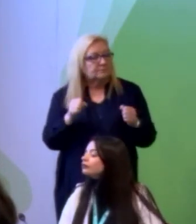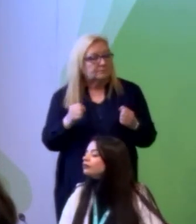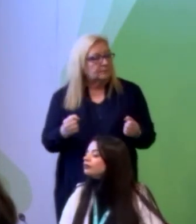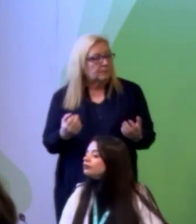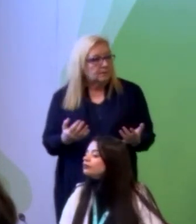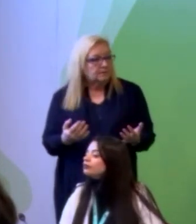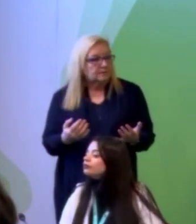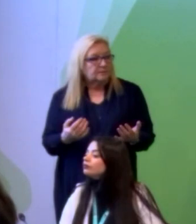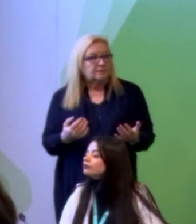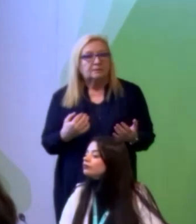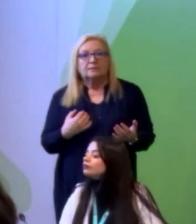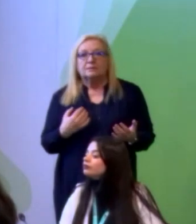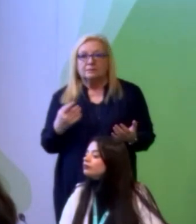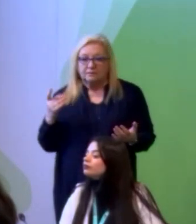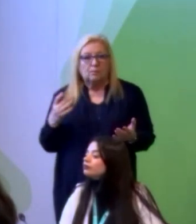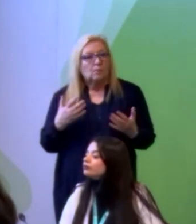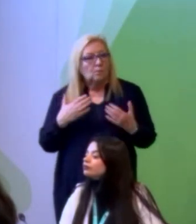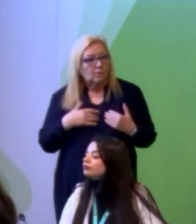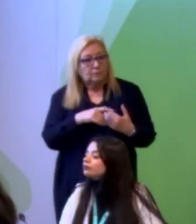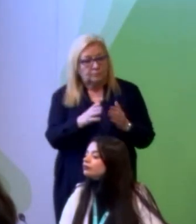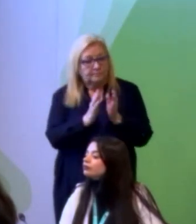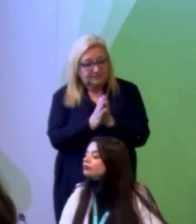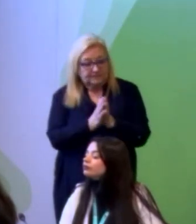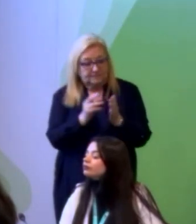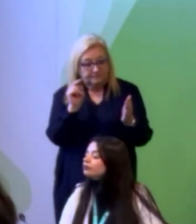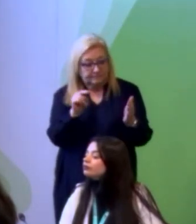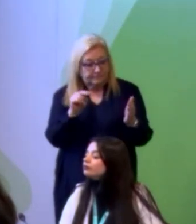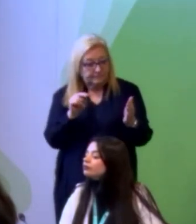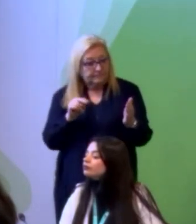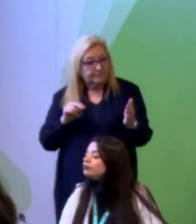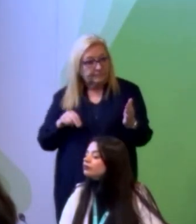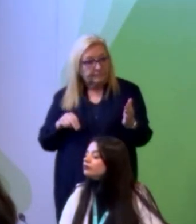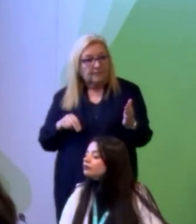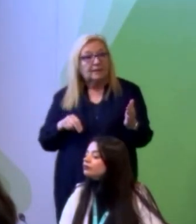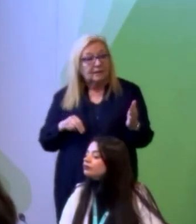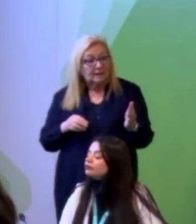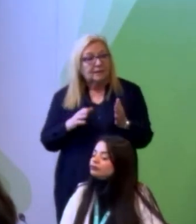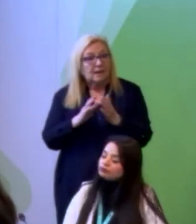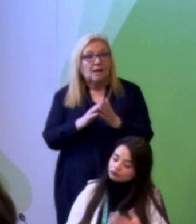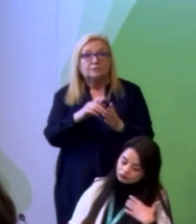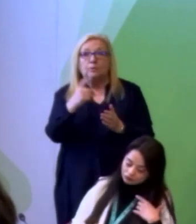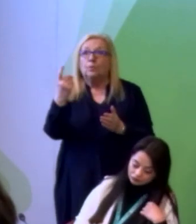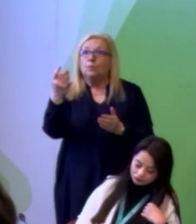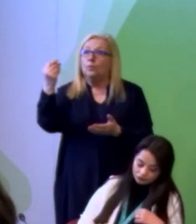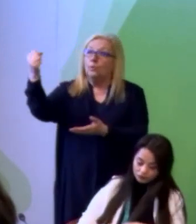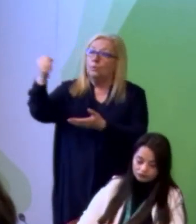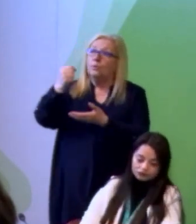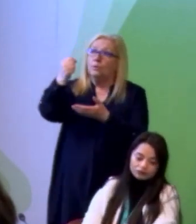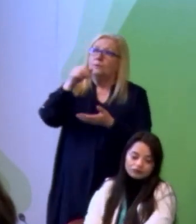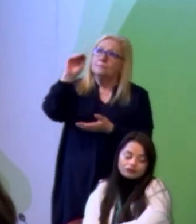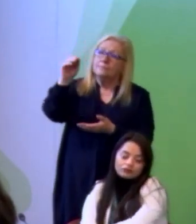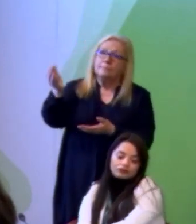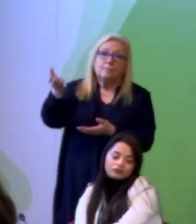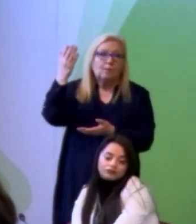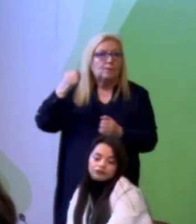encourage you to please sign it, and more importantly, ask donors to step up their action and support the development